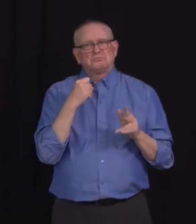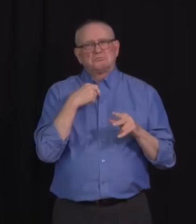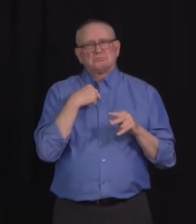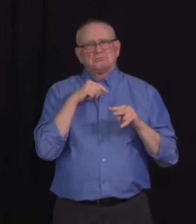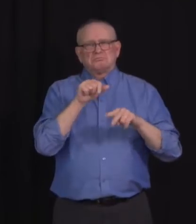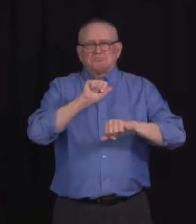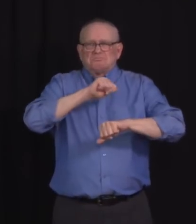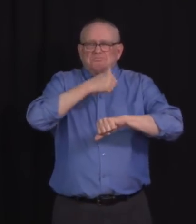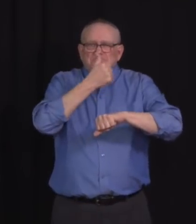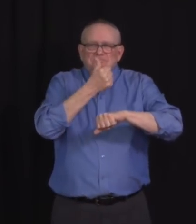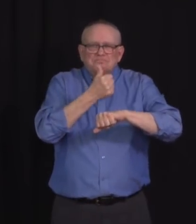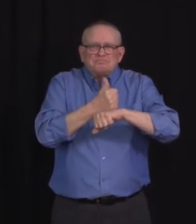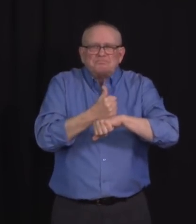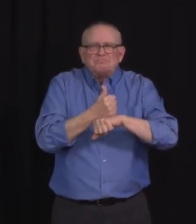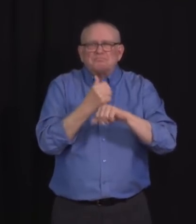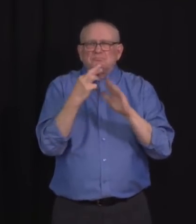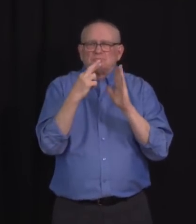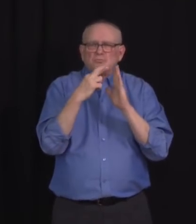the